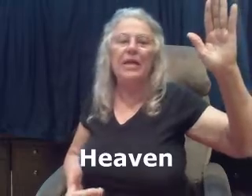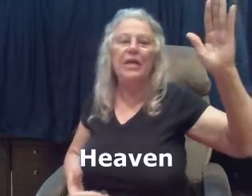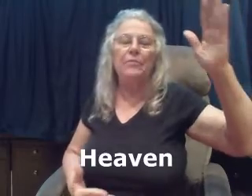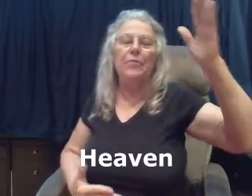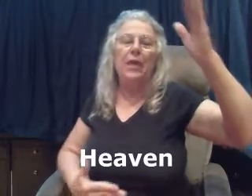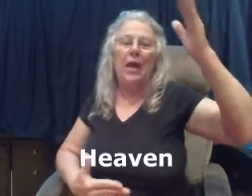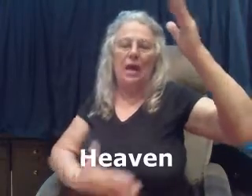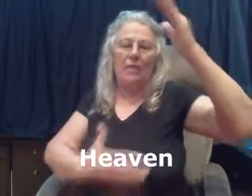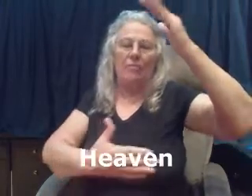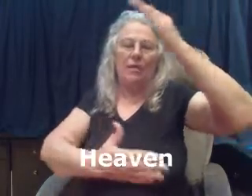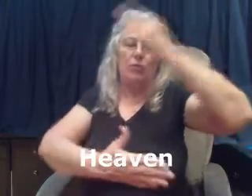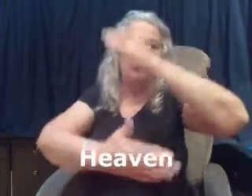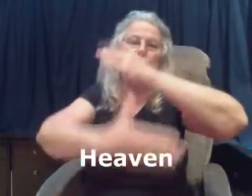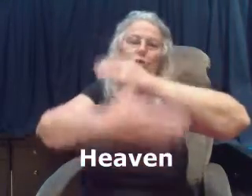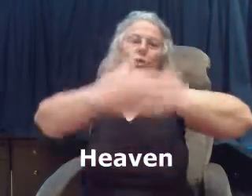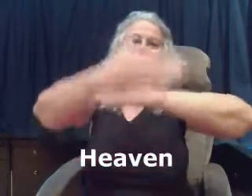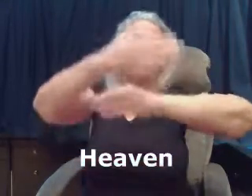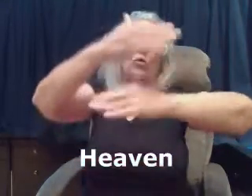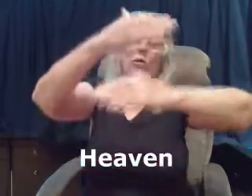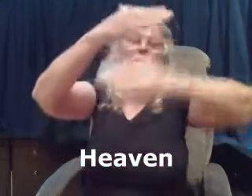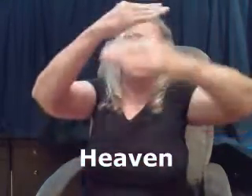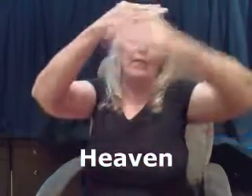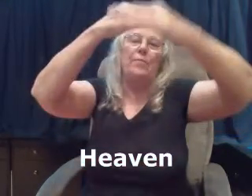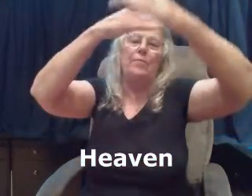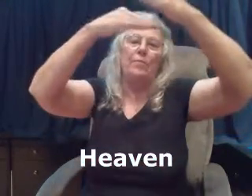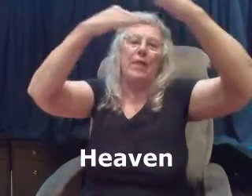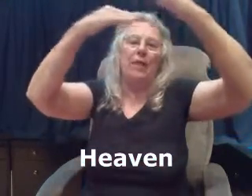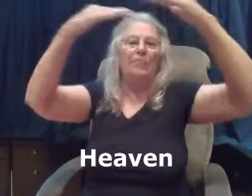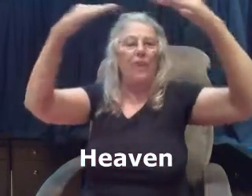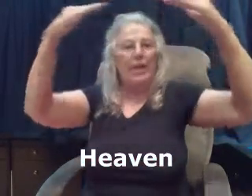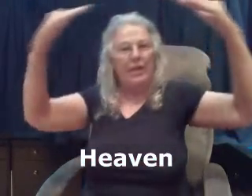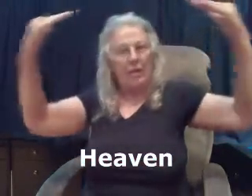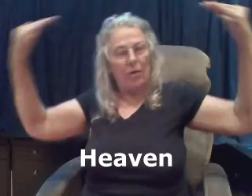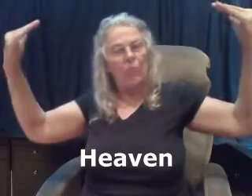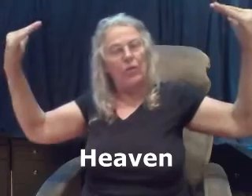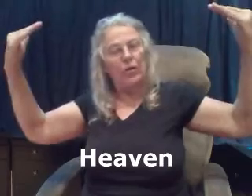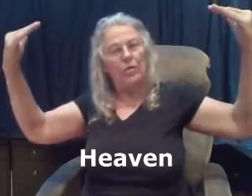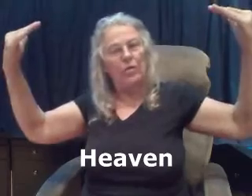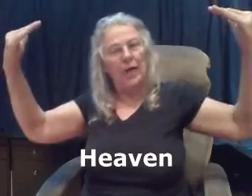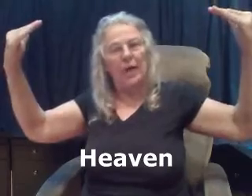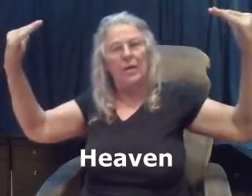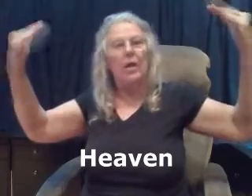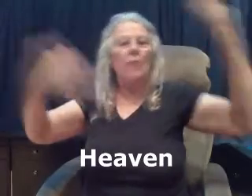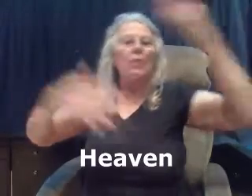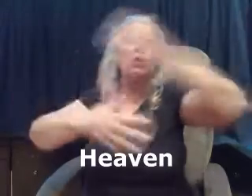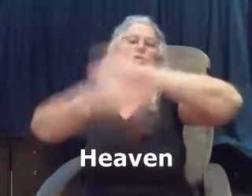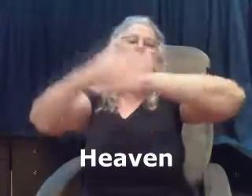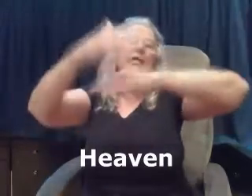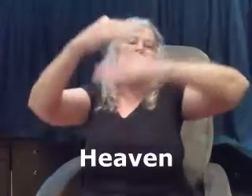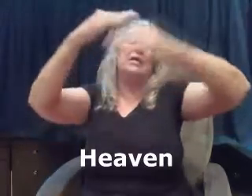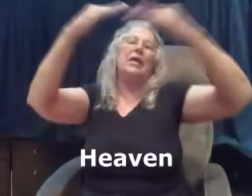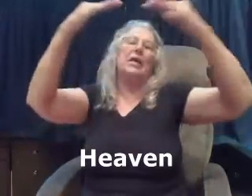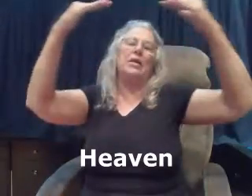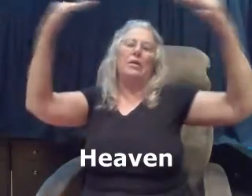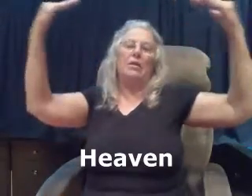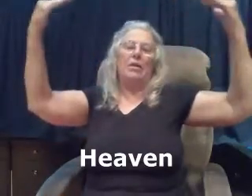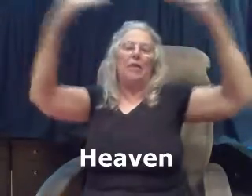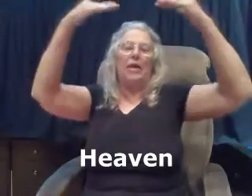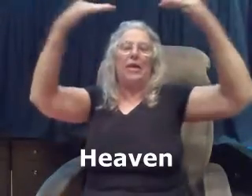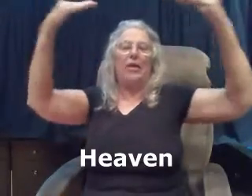Heavenly, and that's where you're going to roll it up and flatten it out over your head because you're designating that